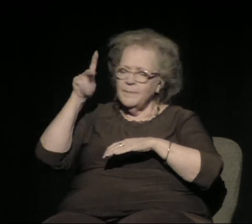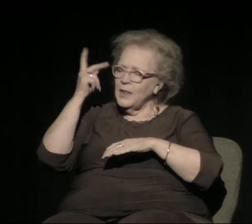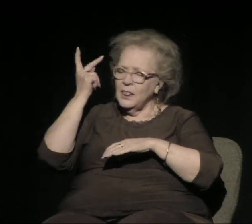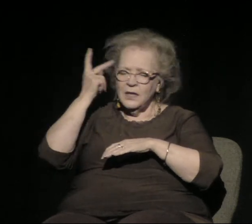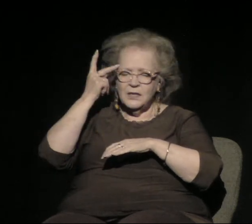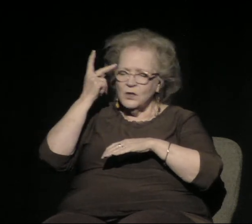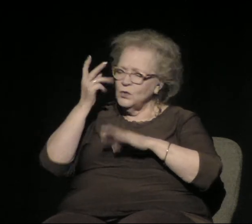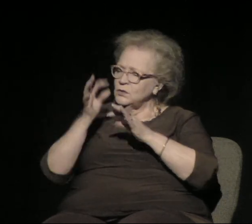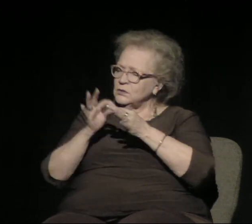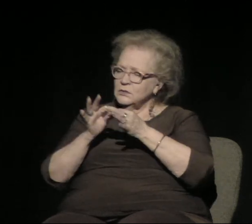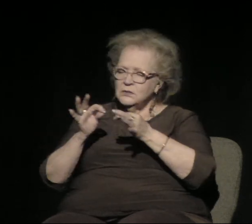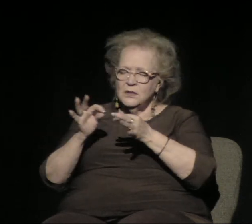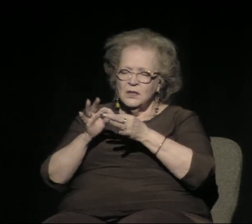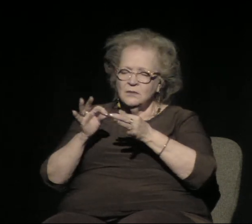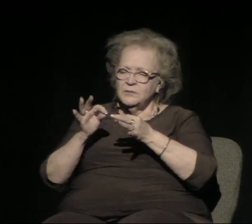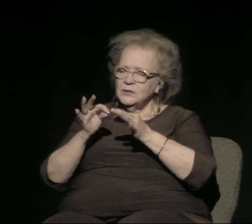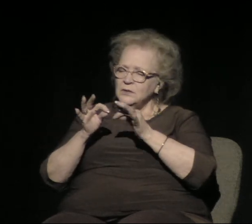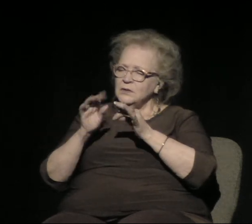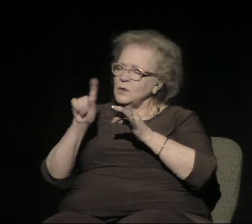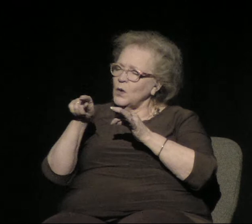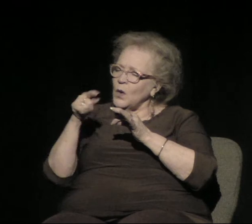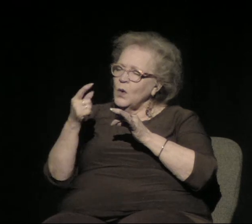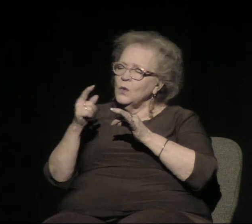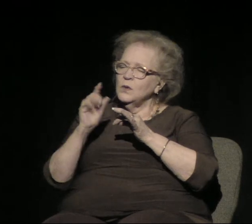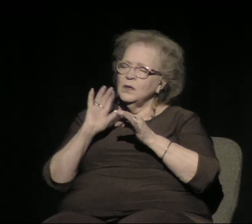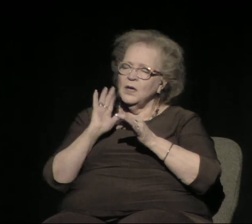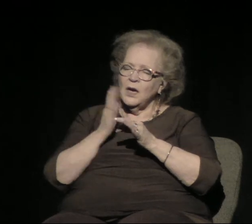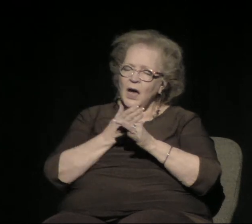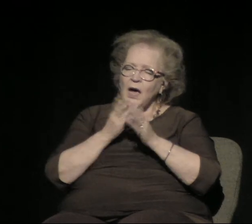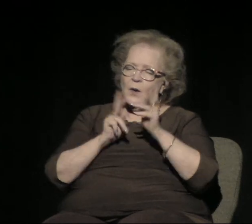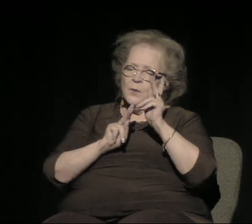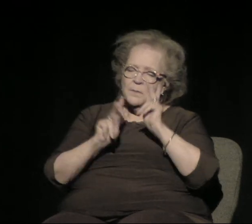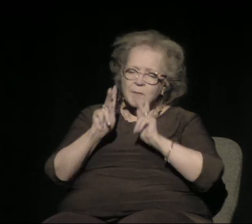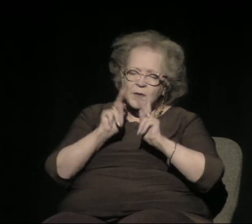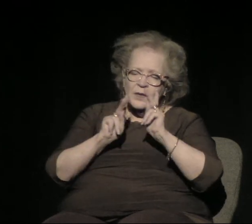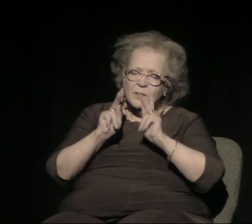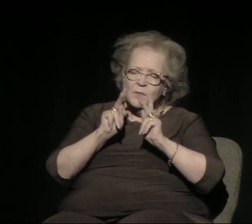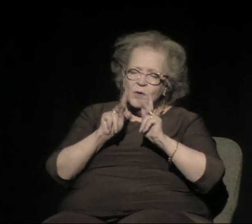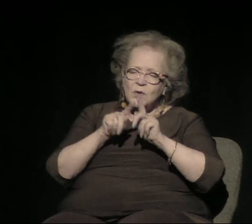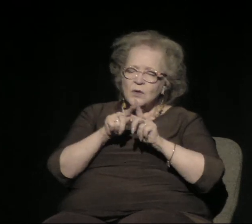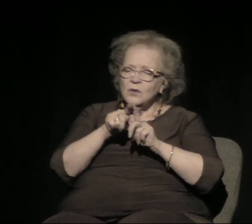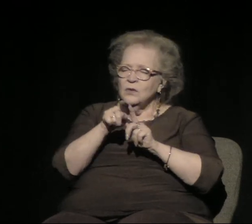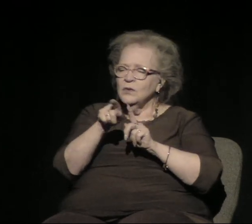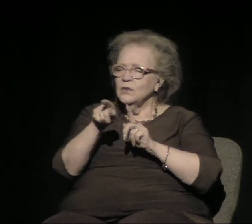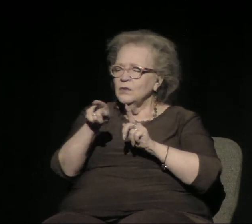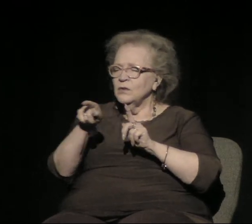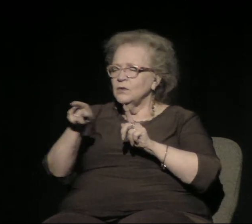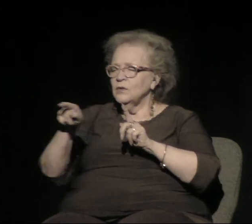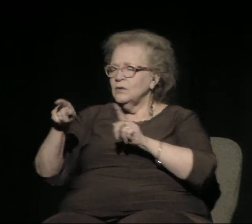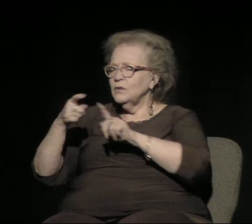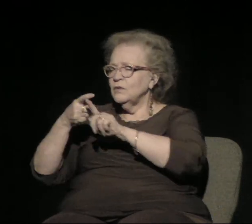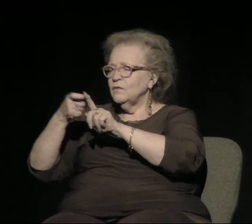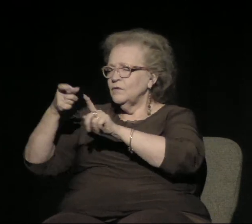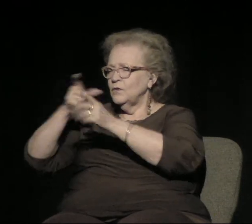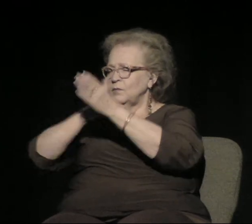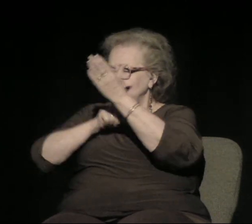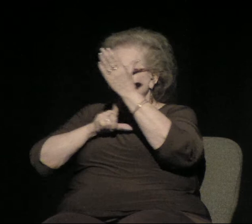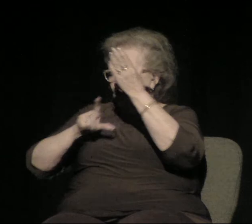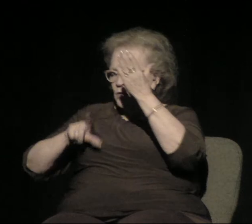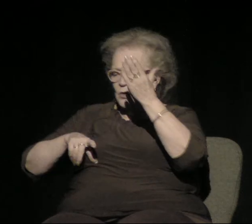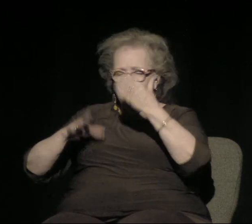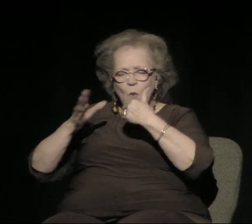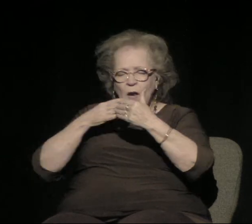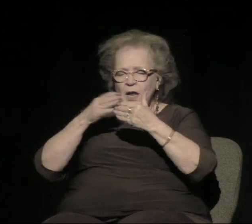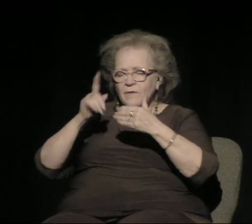It has only to do with where our people have gone wayward from the Lord. So whatever comes to